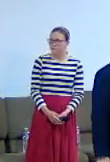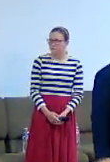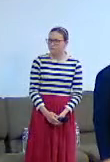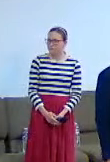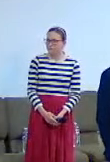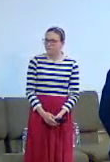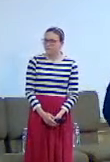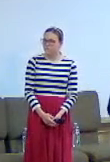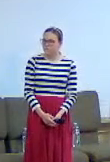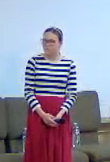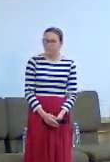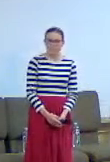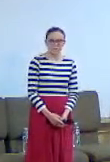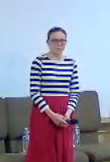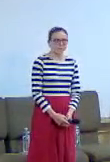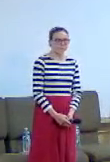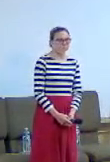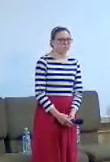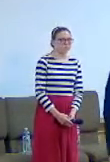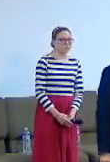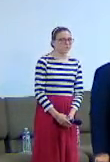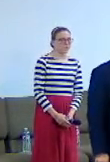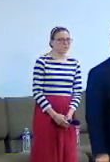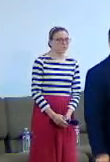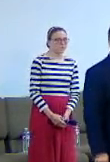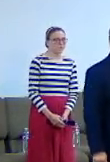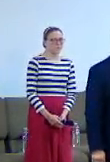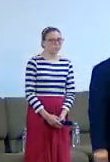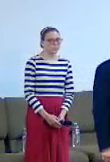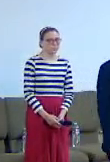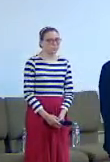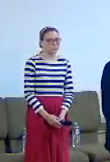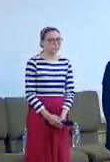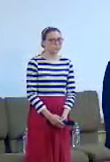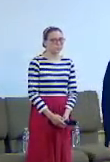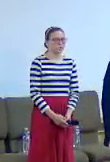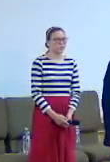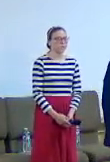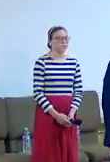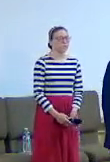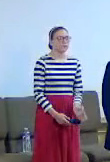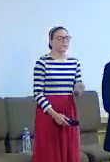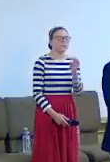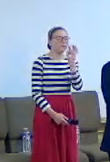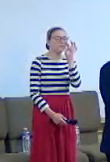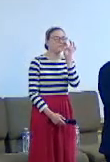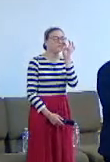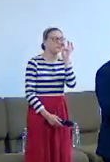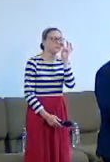Lord. They say this mountain can be moved.